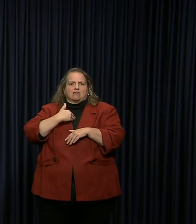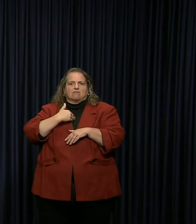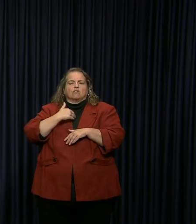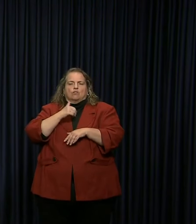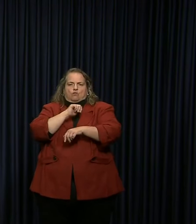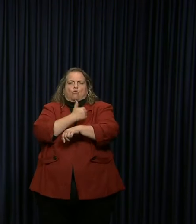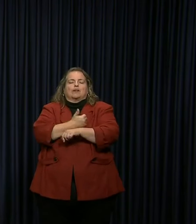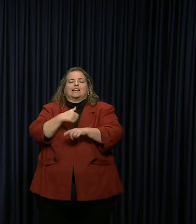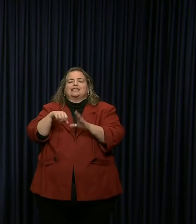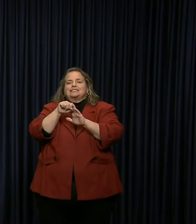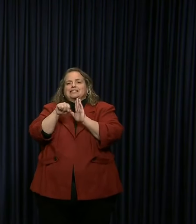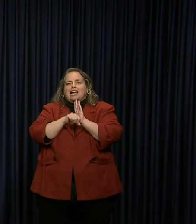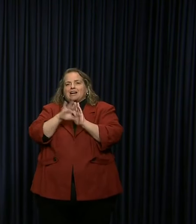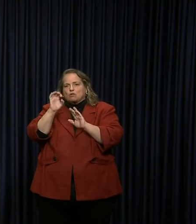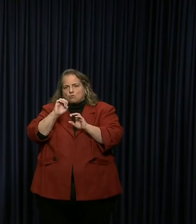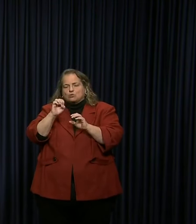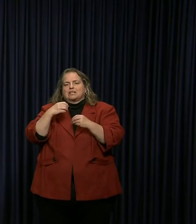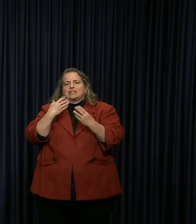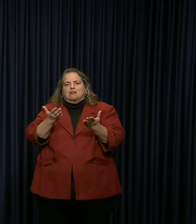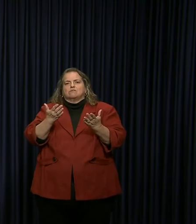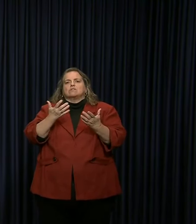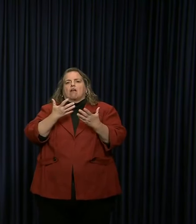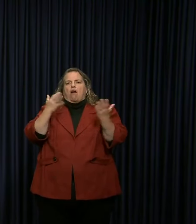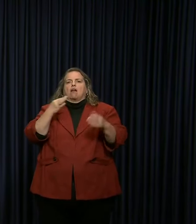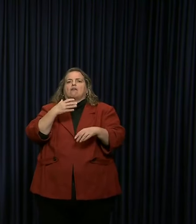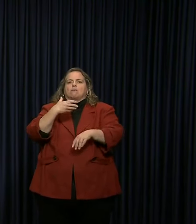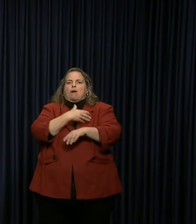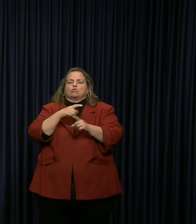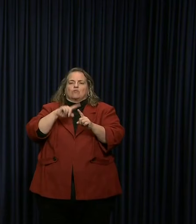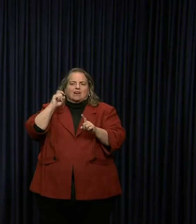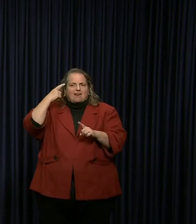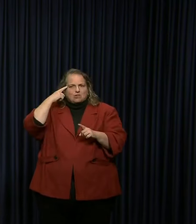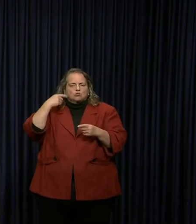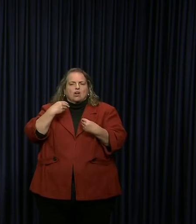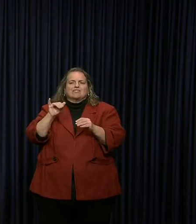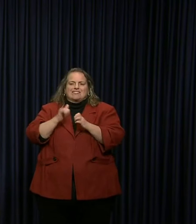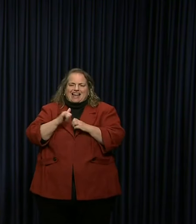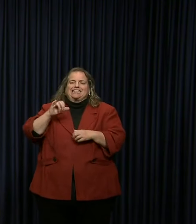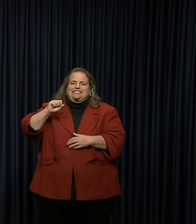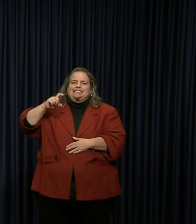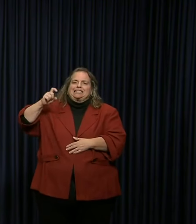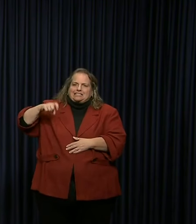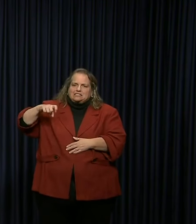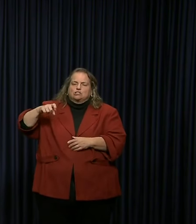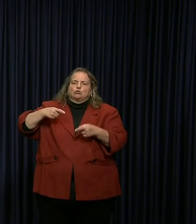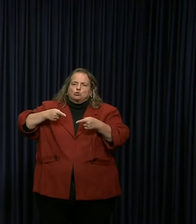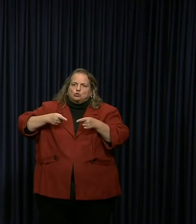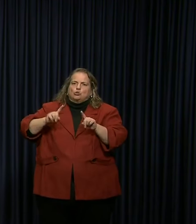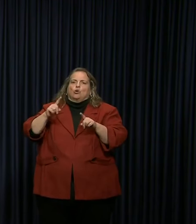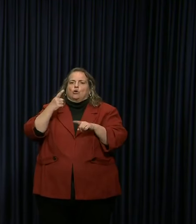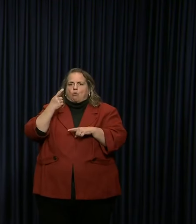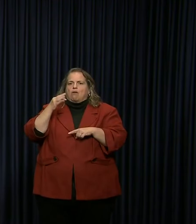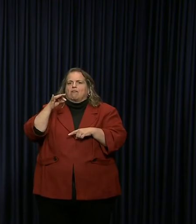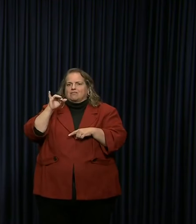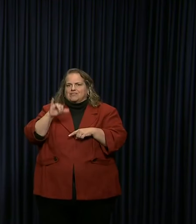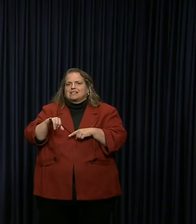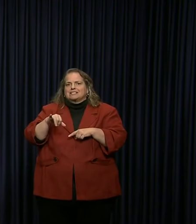provides broad powers to the governor's office, which are absolutely necessary during one of